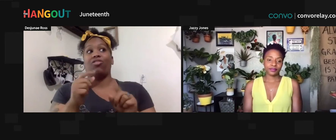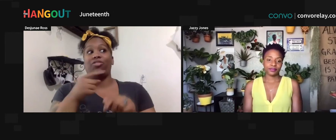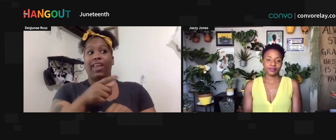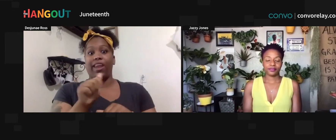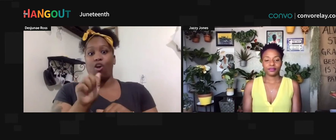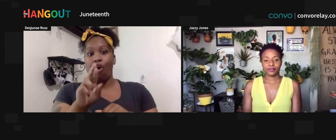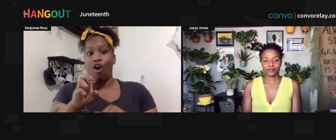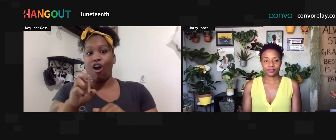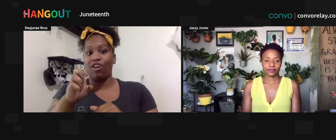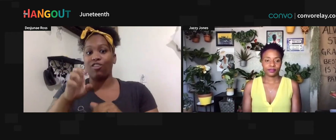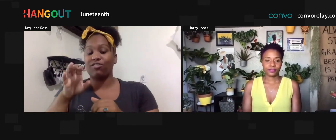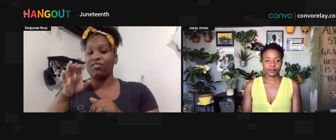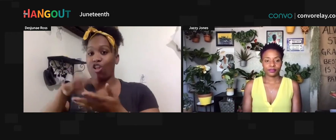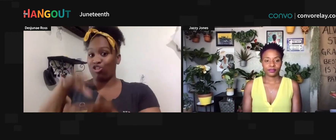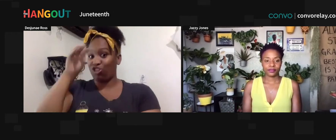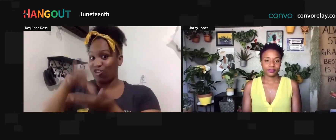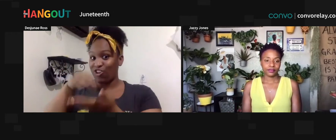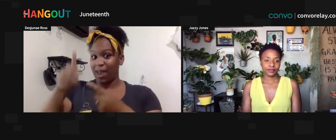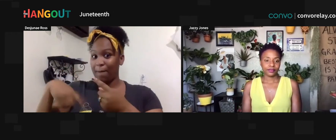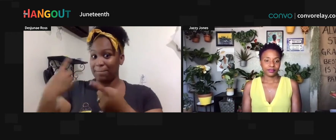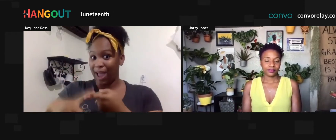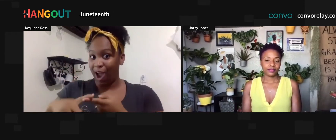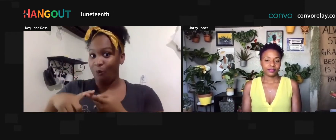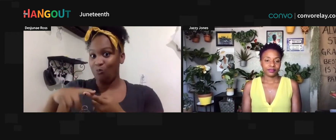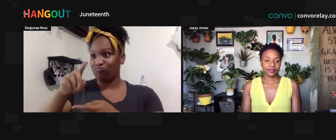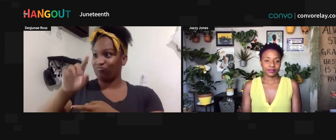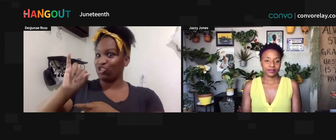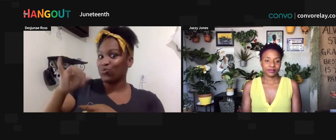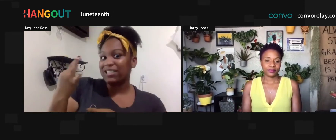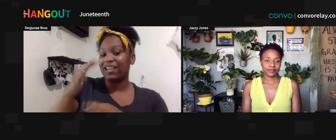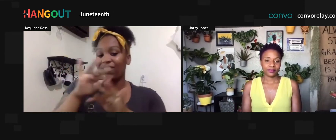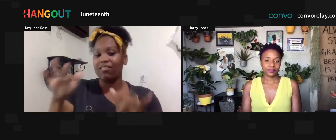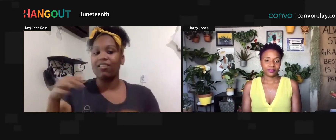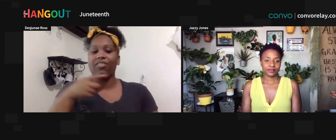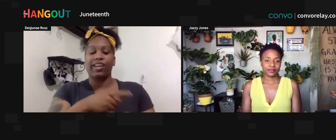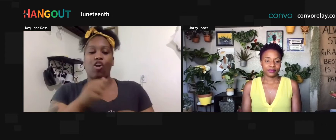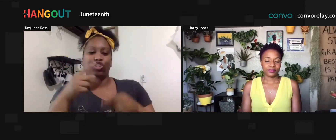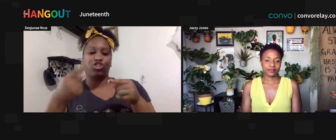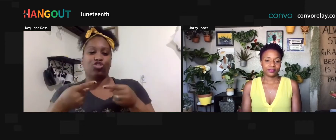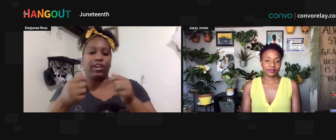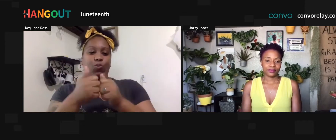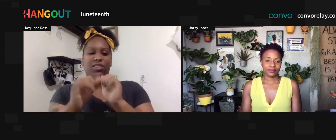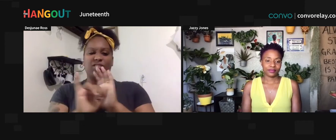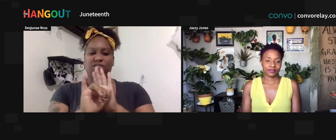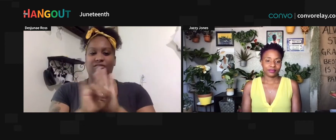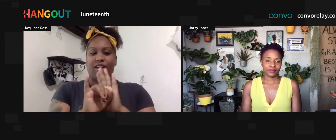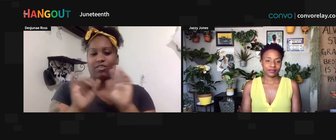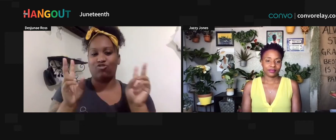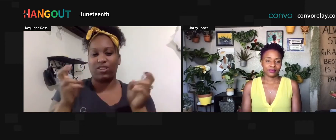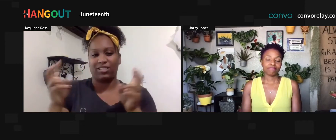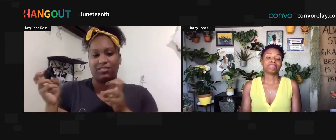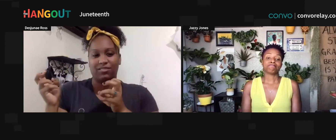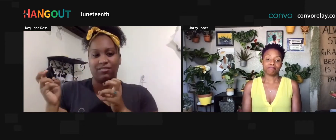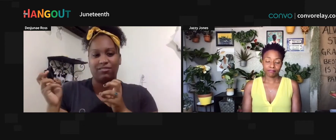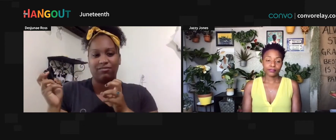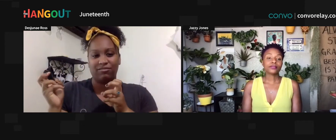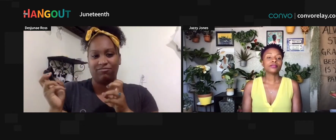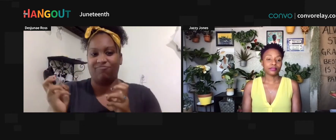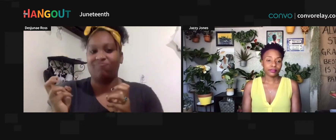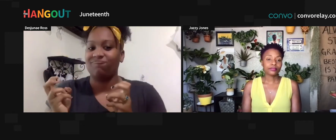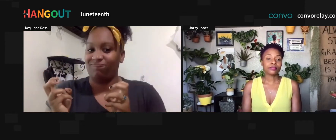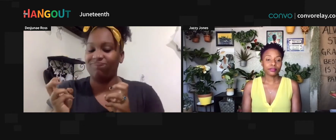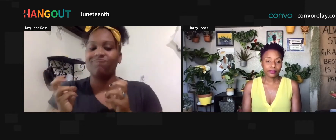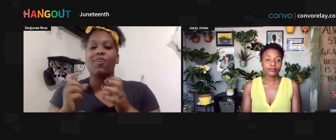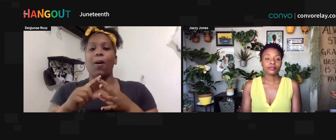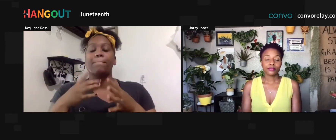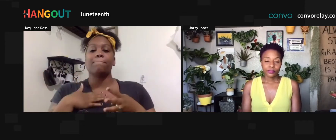So while they are still learning about Juneteenth, they're also struggling with their